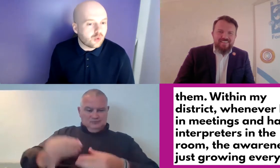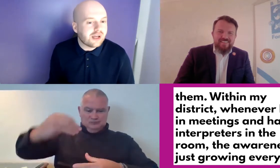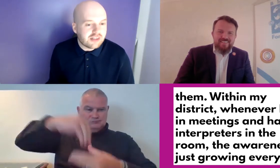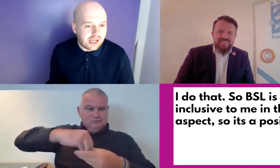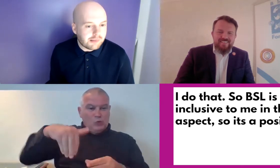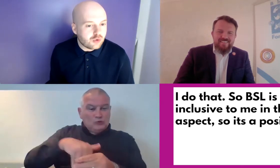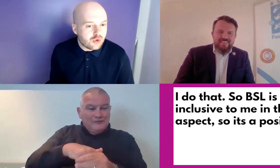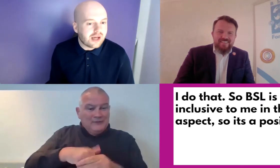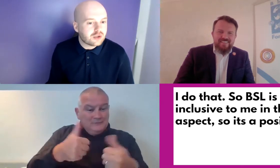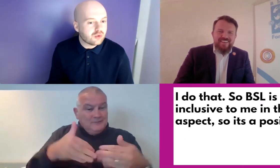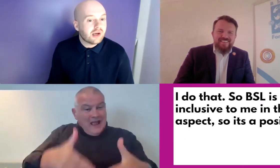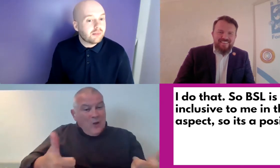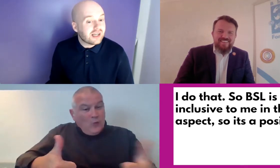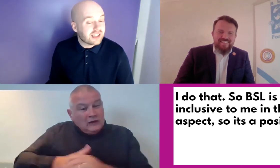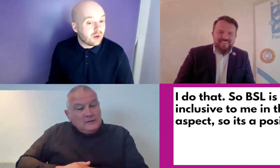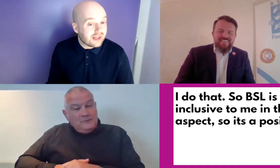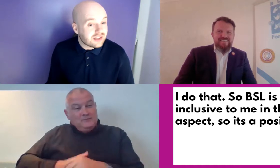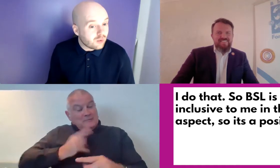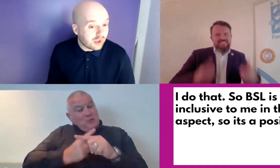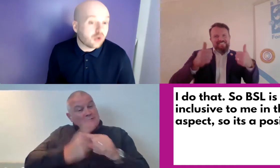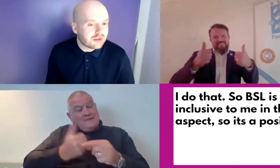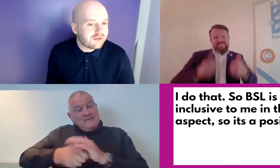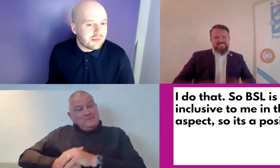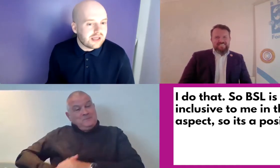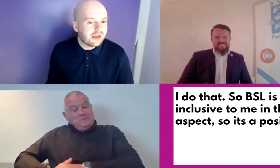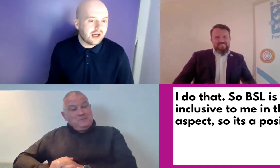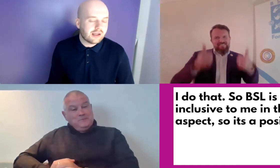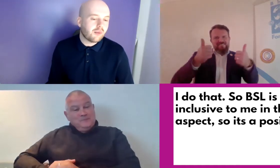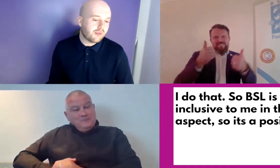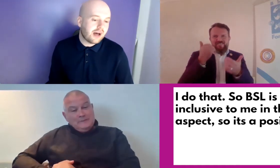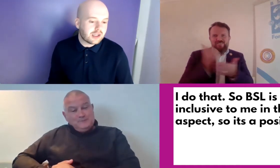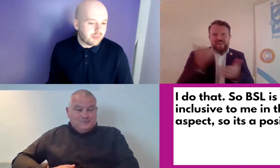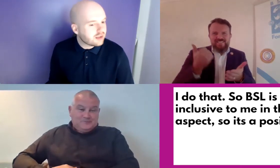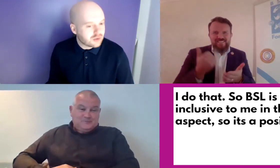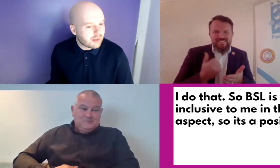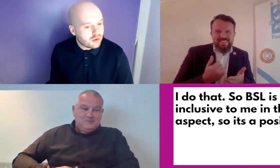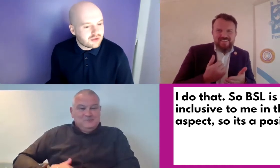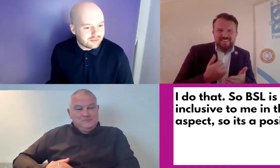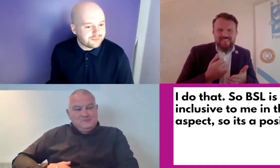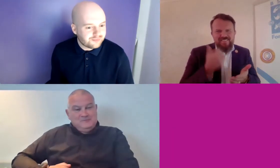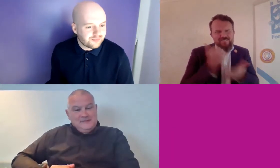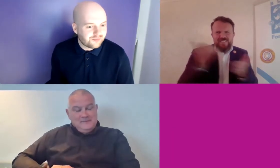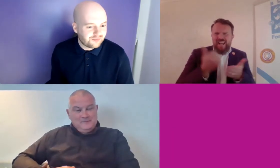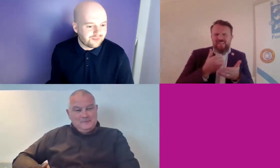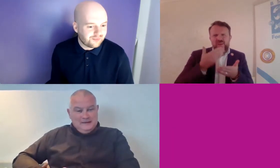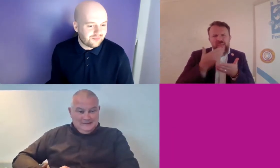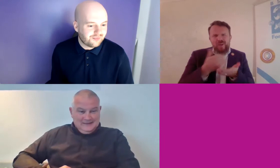just growing every time I do that. So BSL is now inclusive to me in that aspect. So it's a positive.